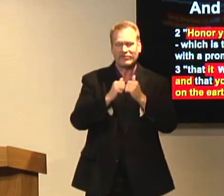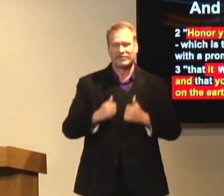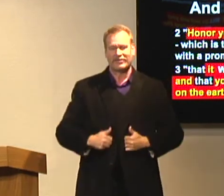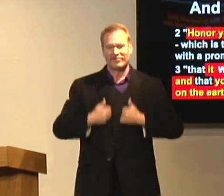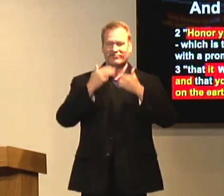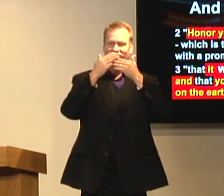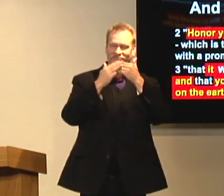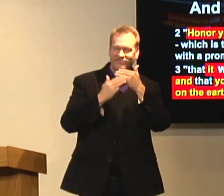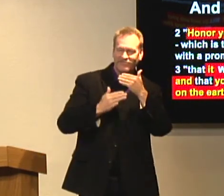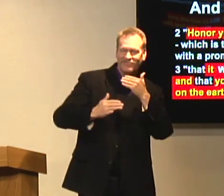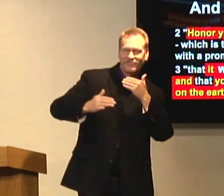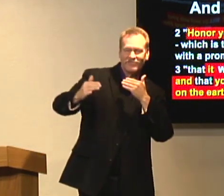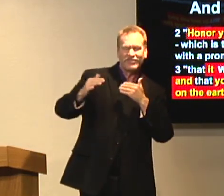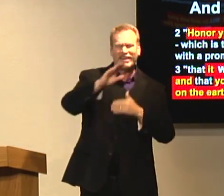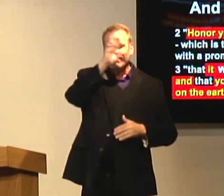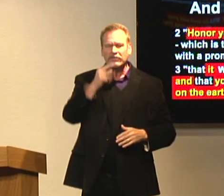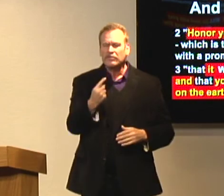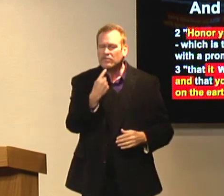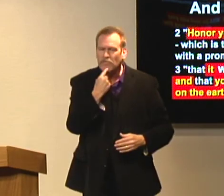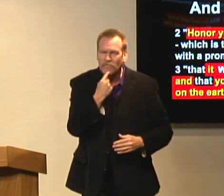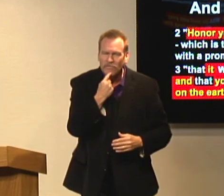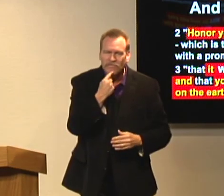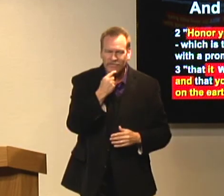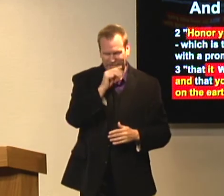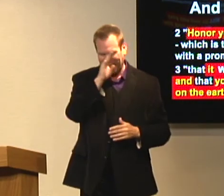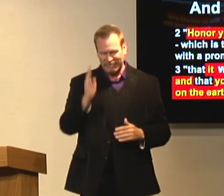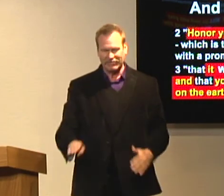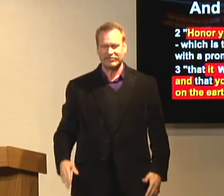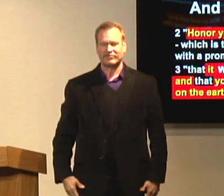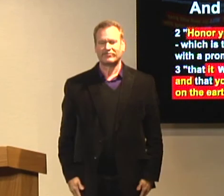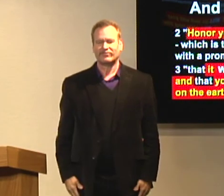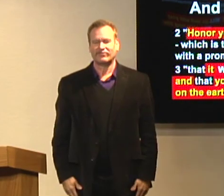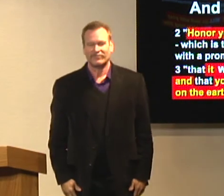you peace in your life. You won't be disappointed with your